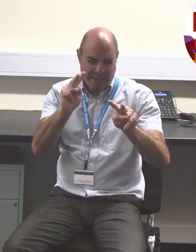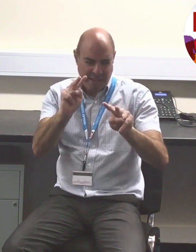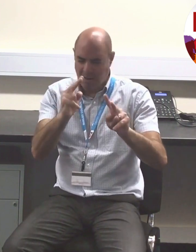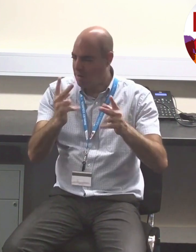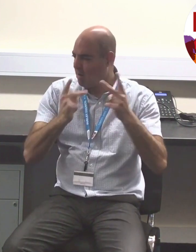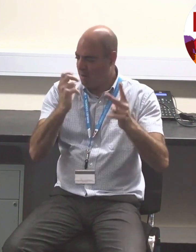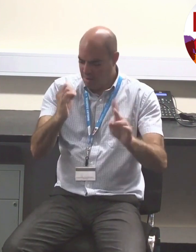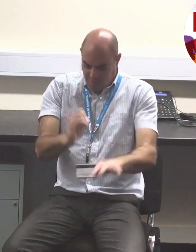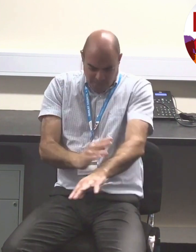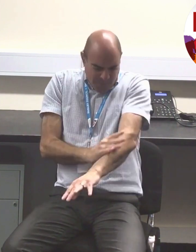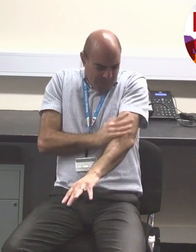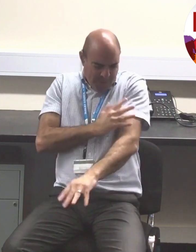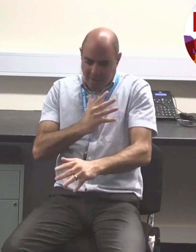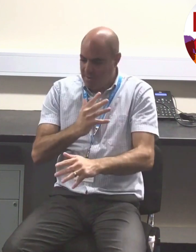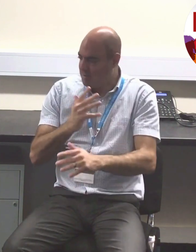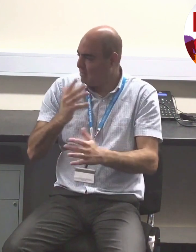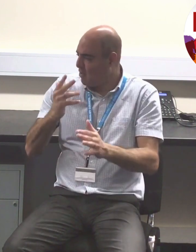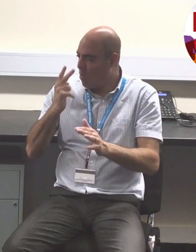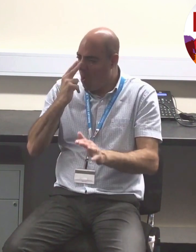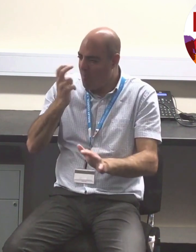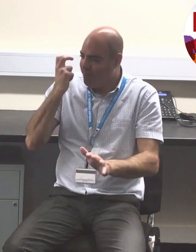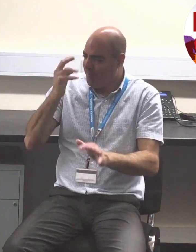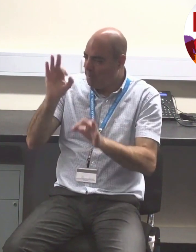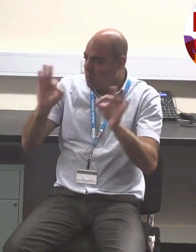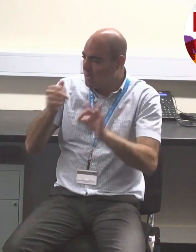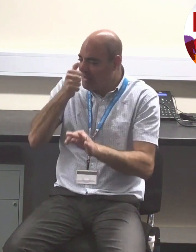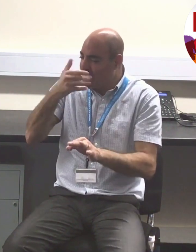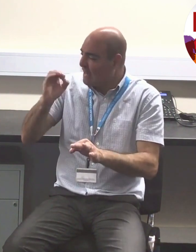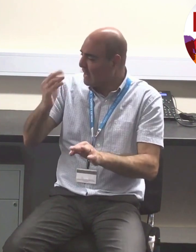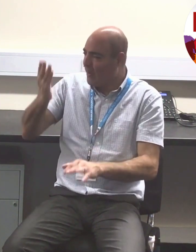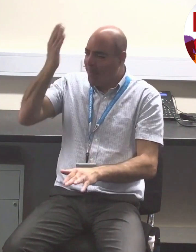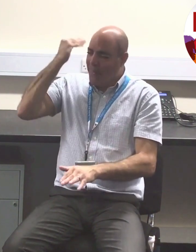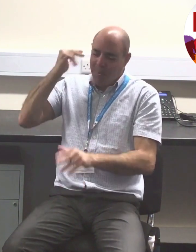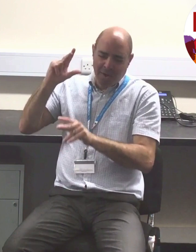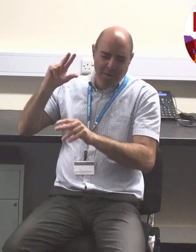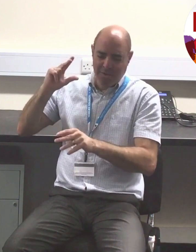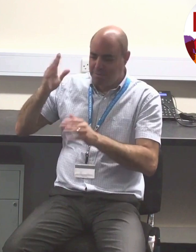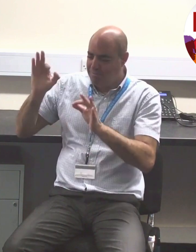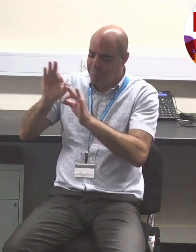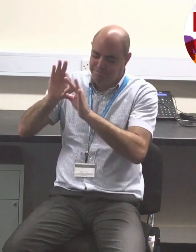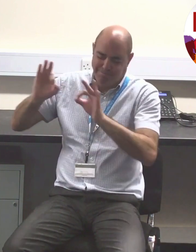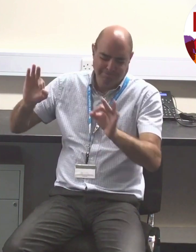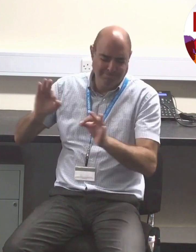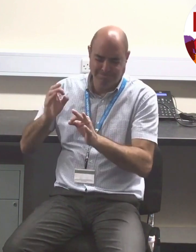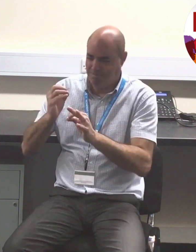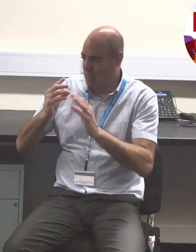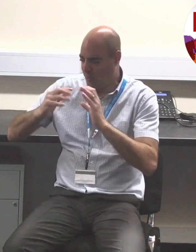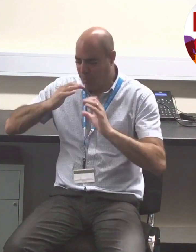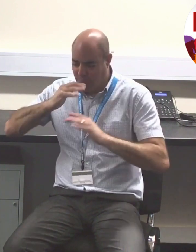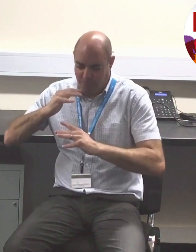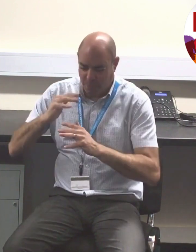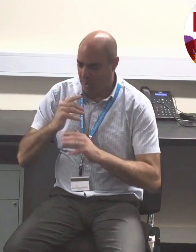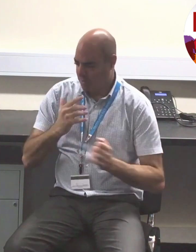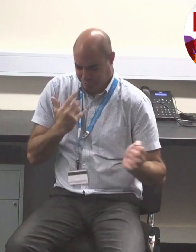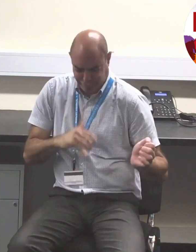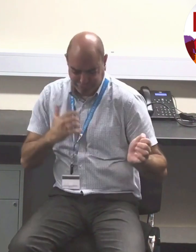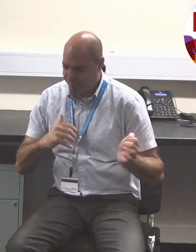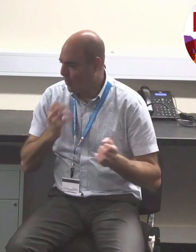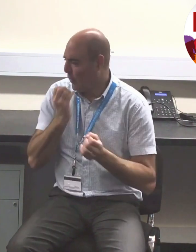Opera. I've been to see it. It gives me goosebumps. I really like old-fashioned music, the 60s.